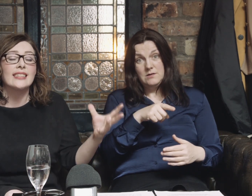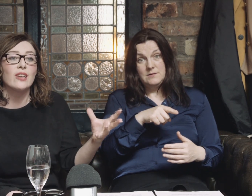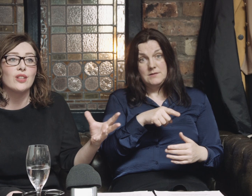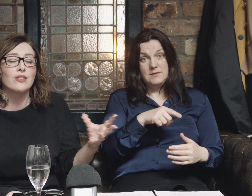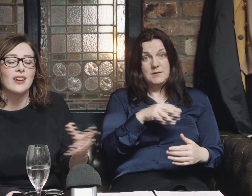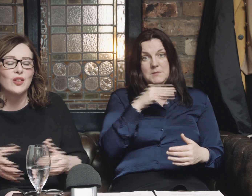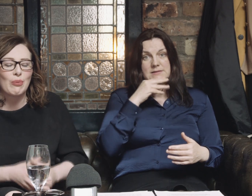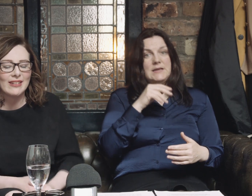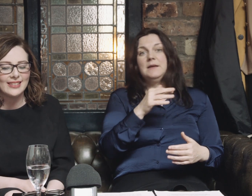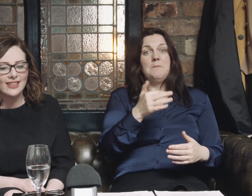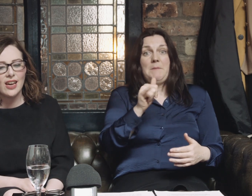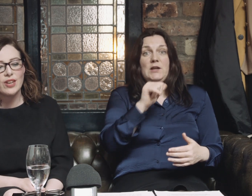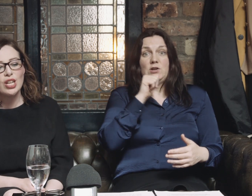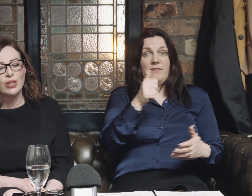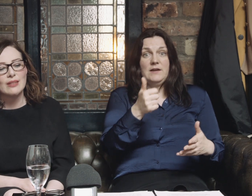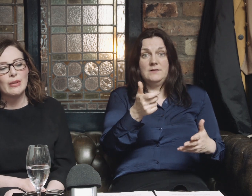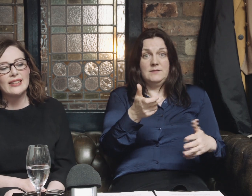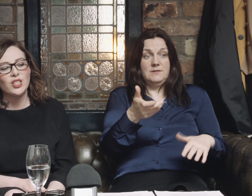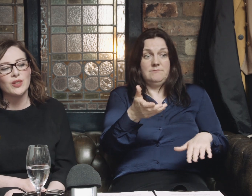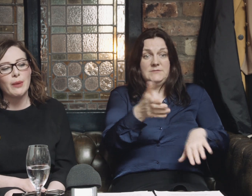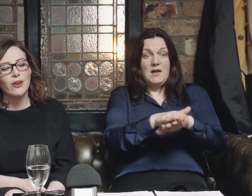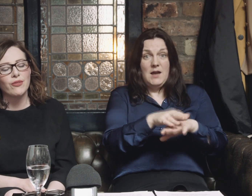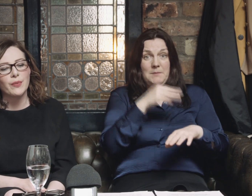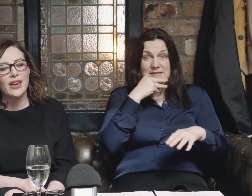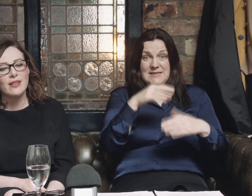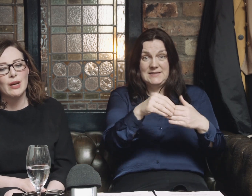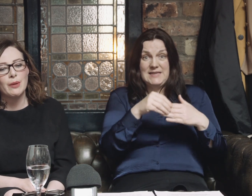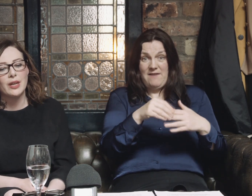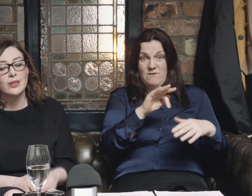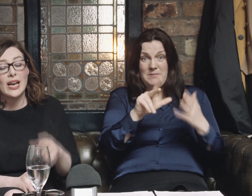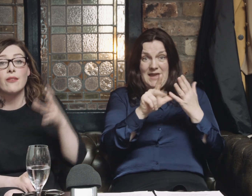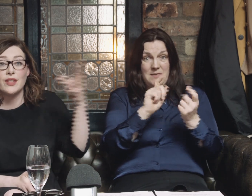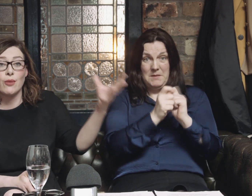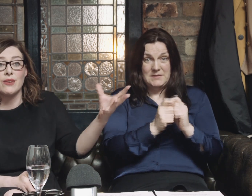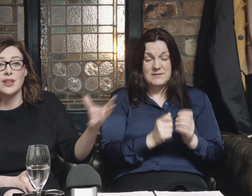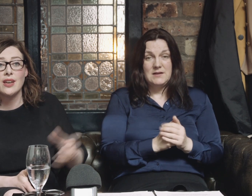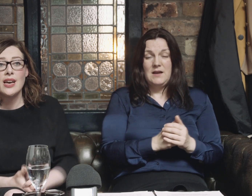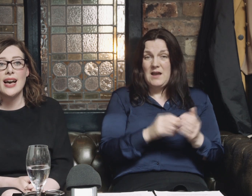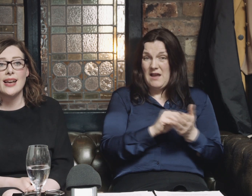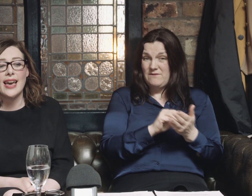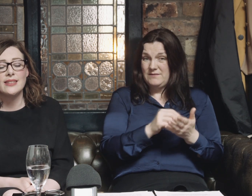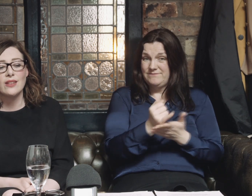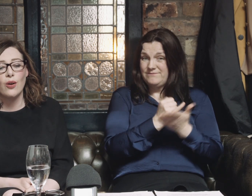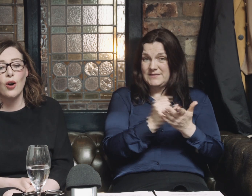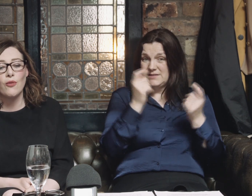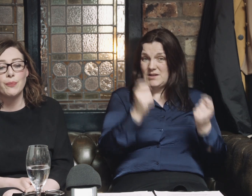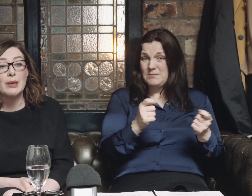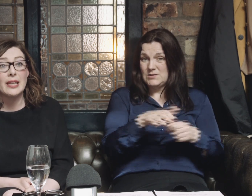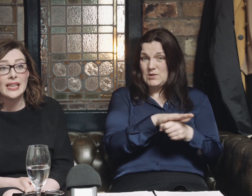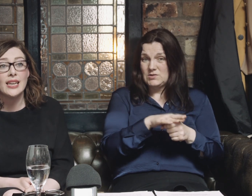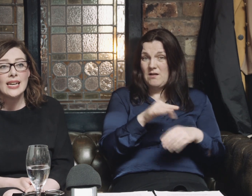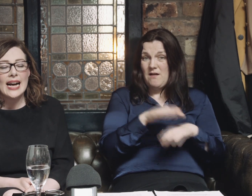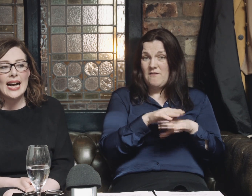even not getting out the other side of the pregnancy alive doesn't mean that you're spared from the Eighth Amendment, because we have the horrific case